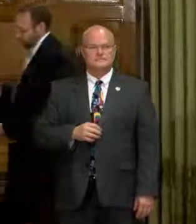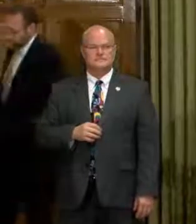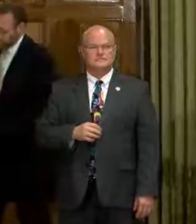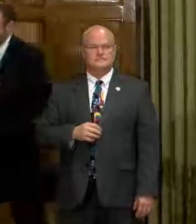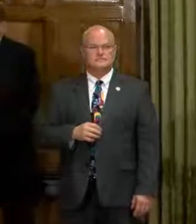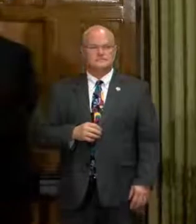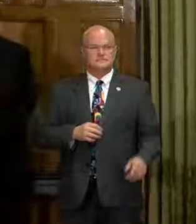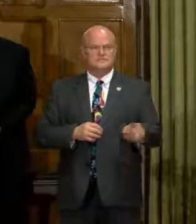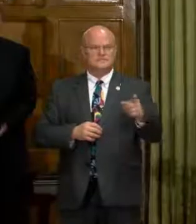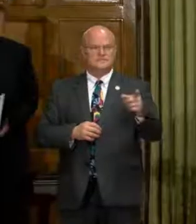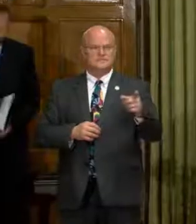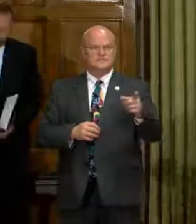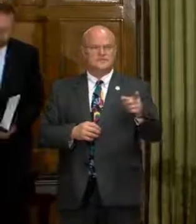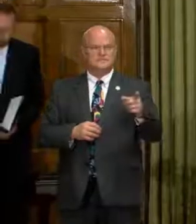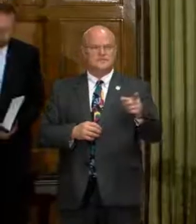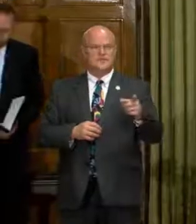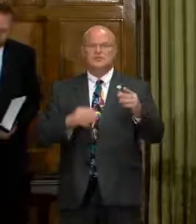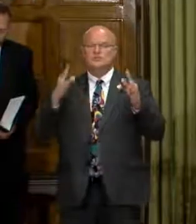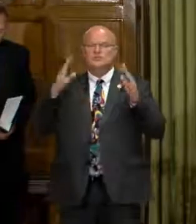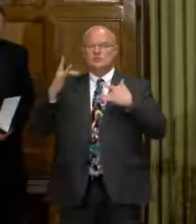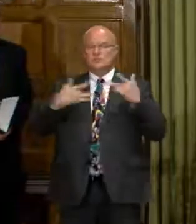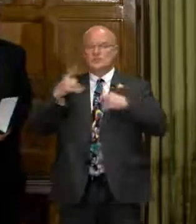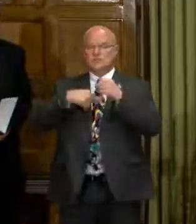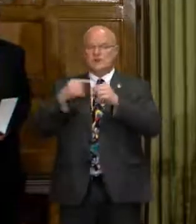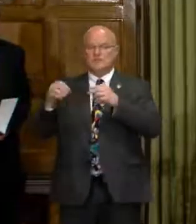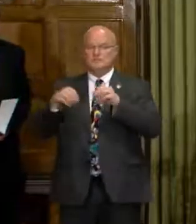Worry about moving too quickly.